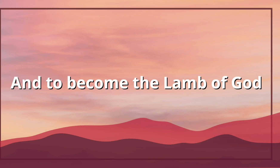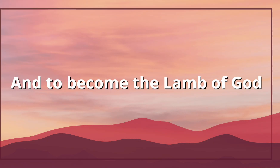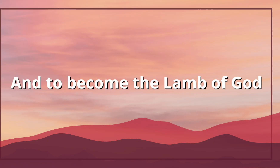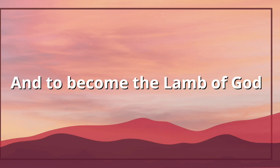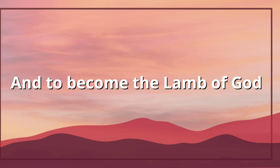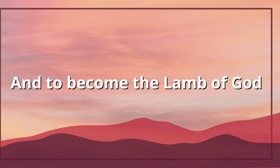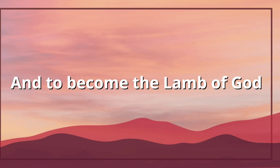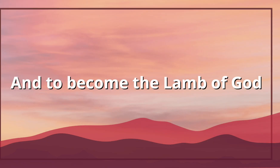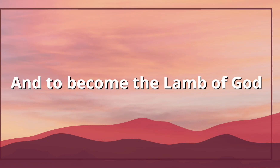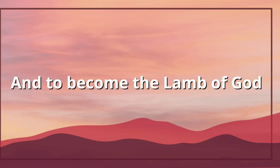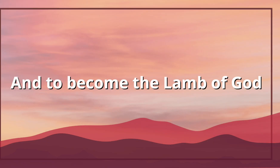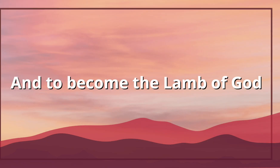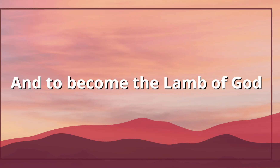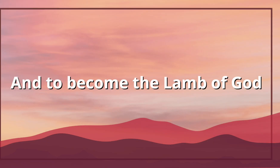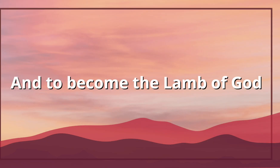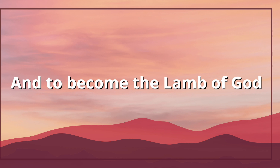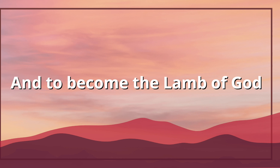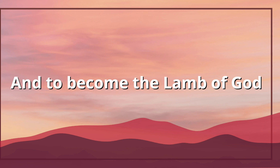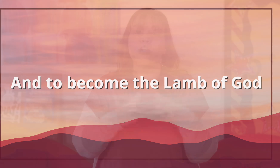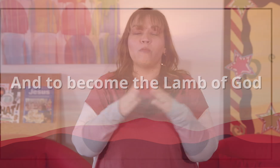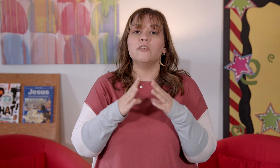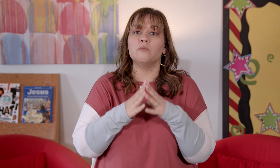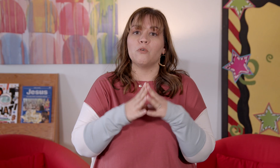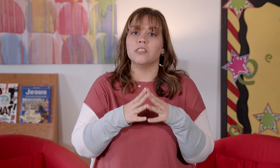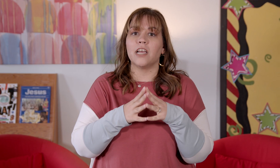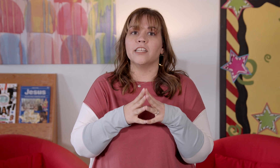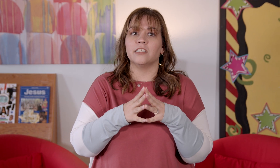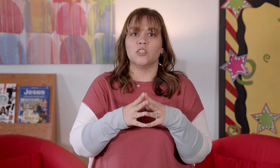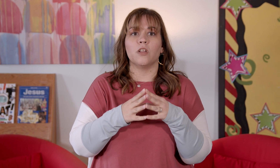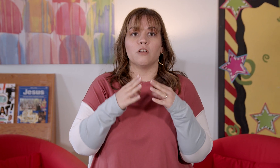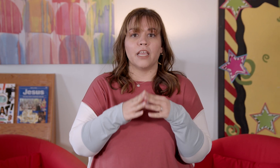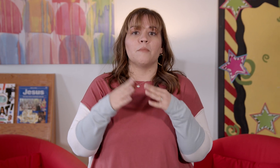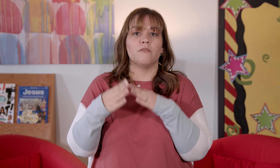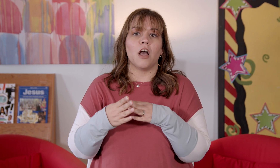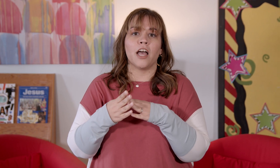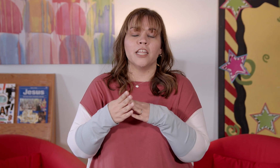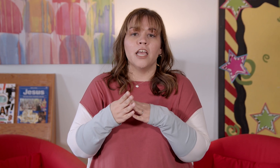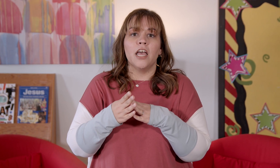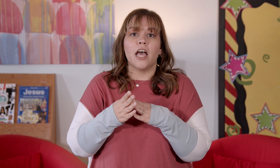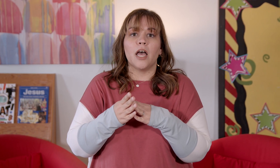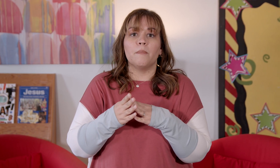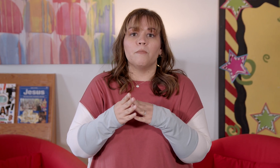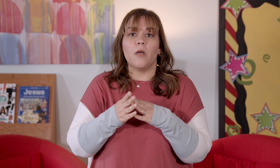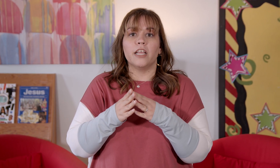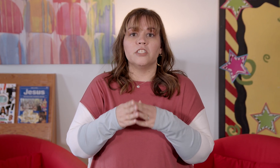to become the Lamb of God." So our most important signs in this one are Lamb of God. And so